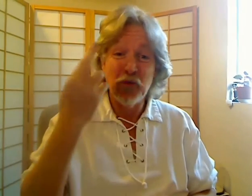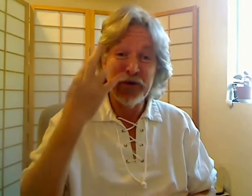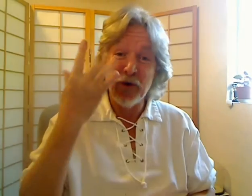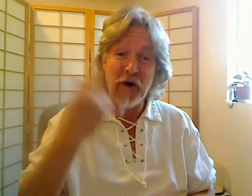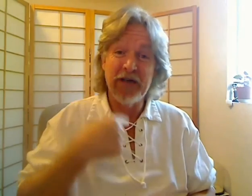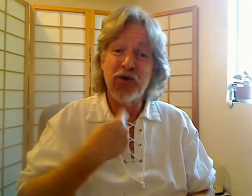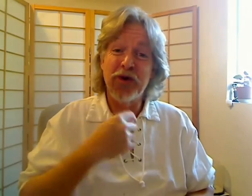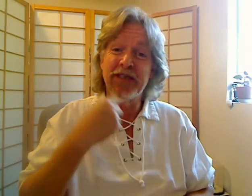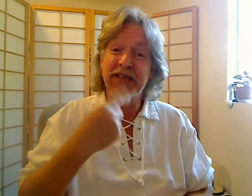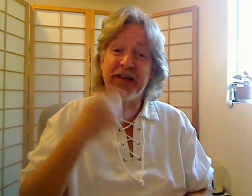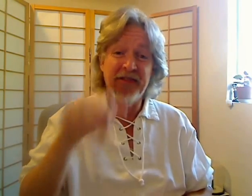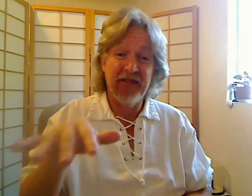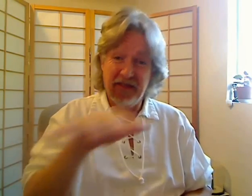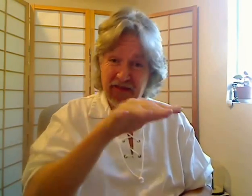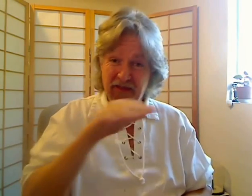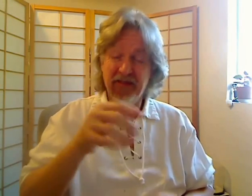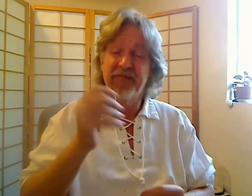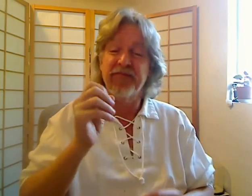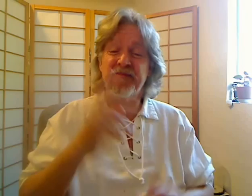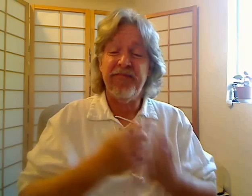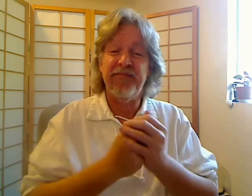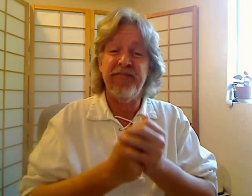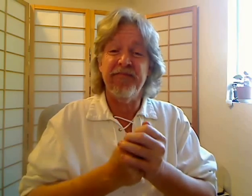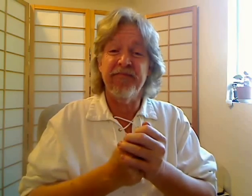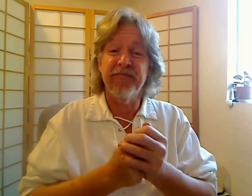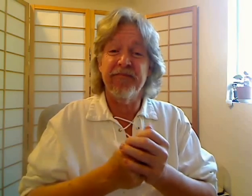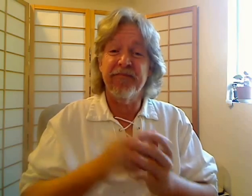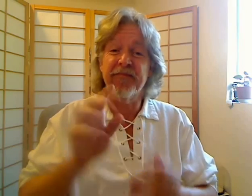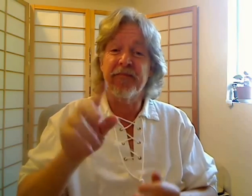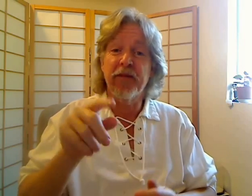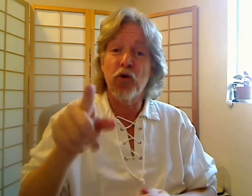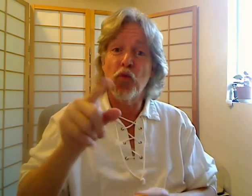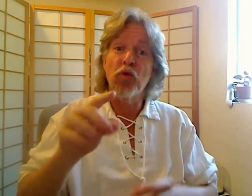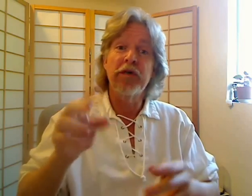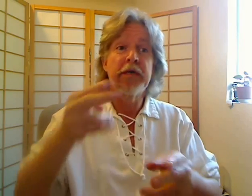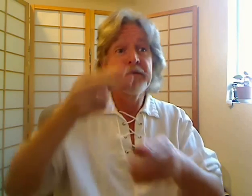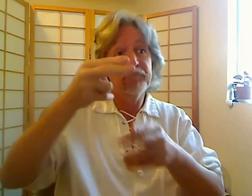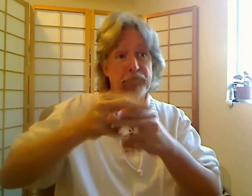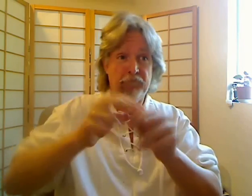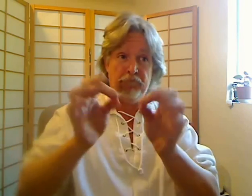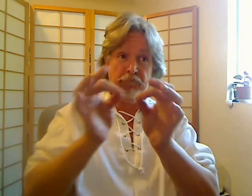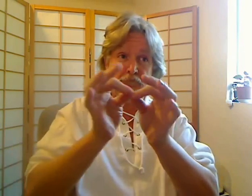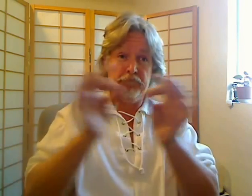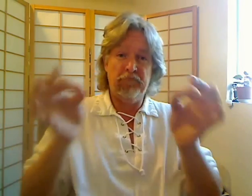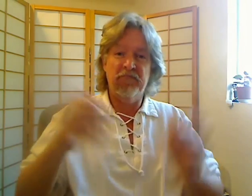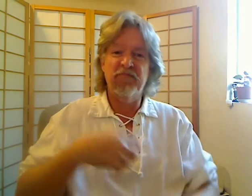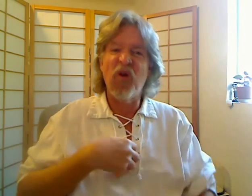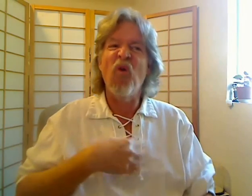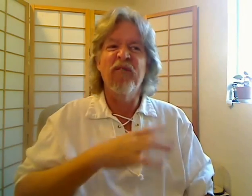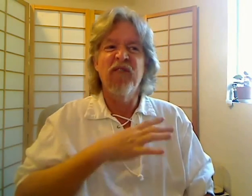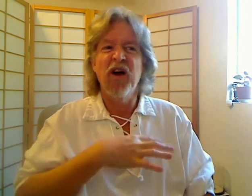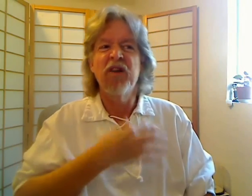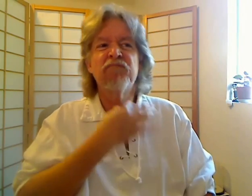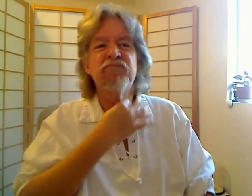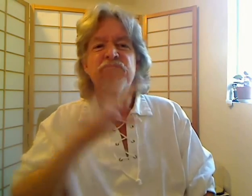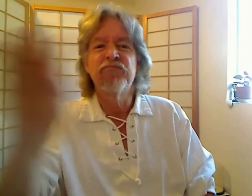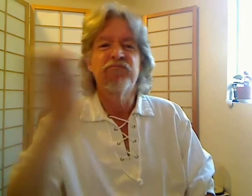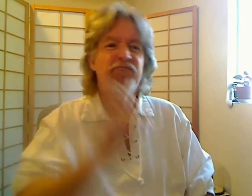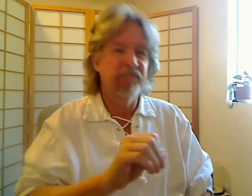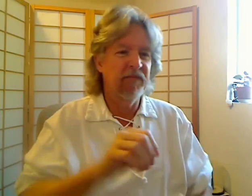in park. This game is nothing but a pool of blood with a bunch of sharks. Only the strong survives, do or die, get it right. That's why I